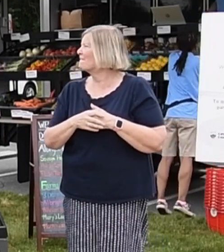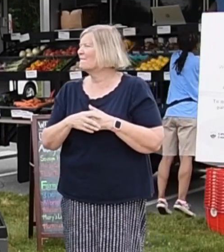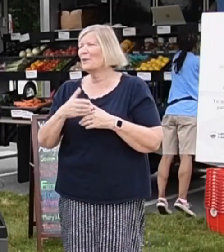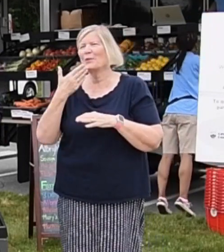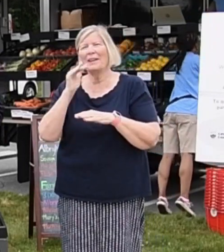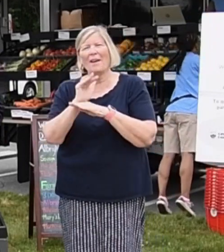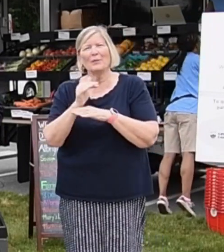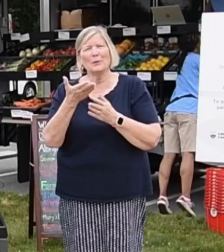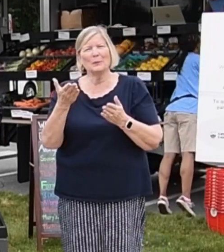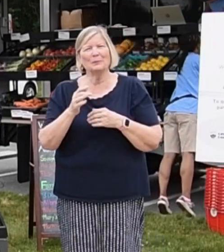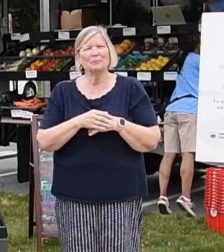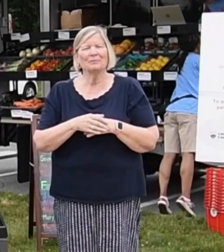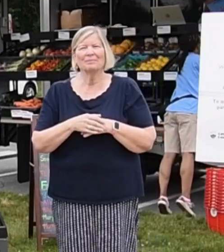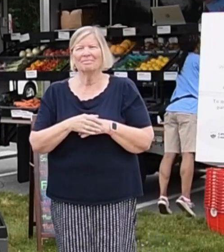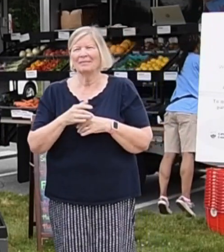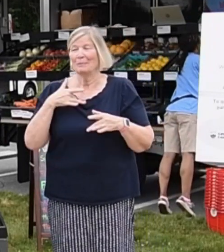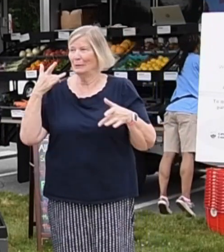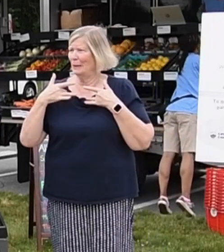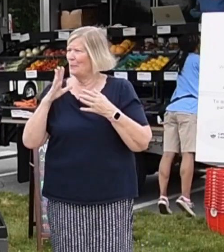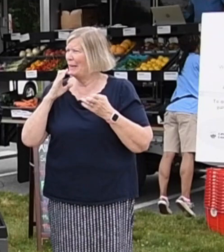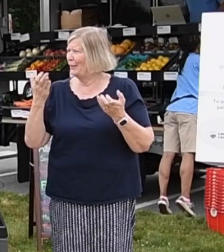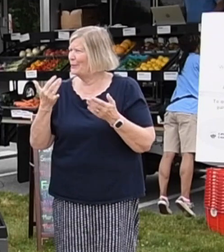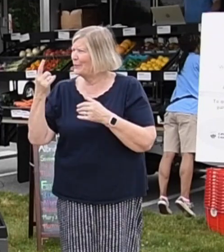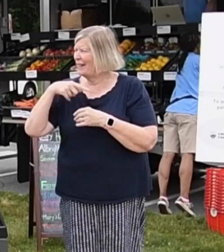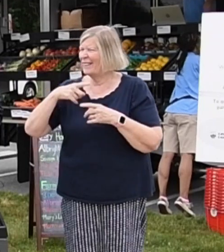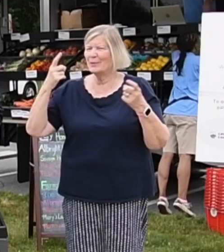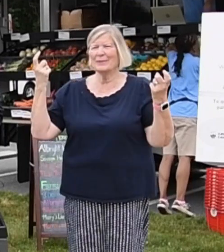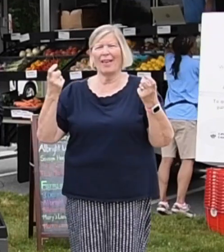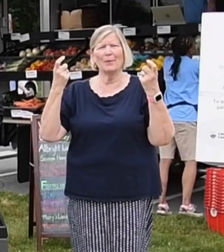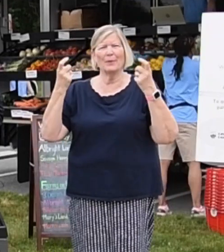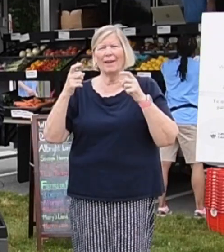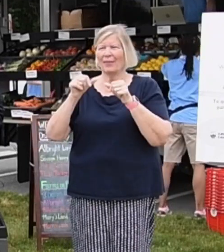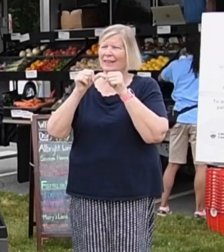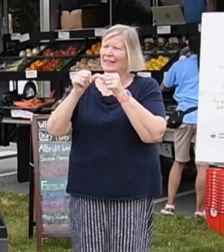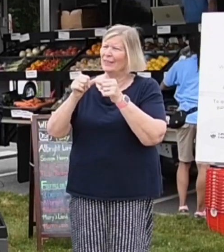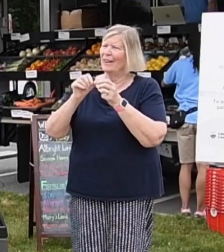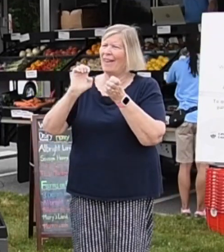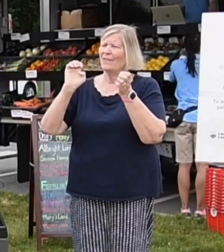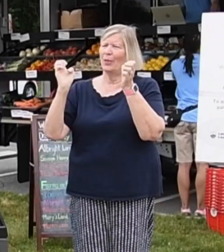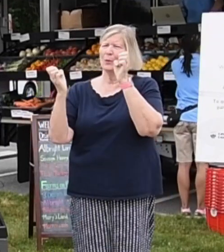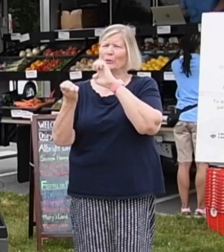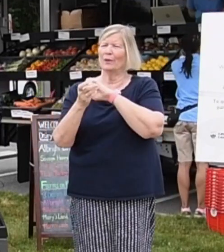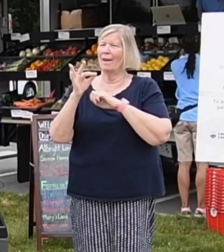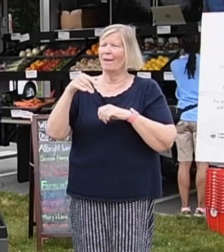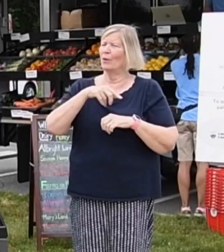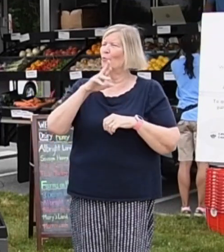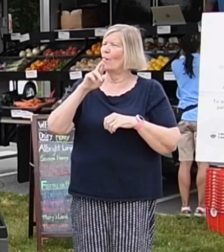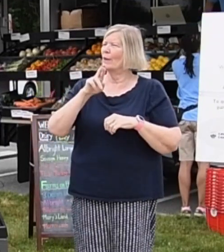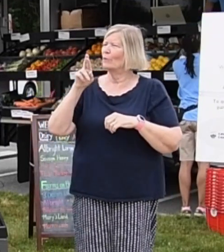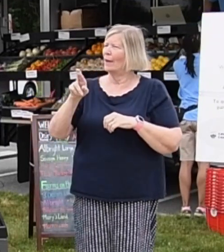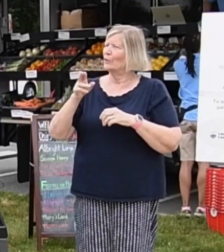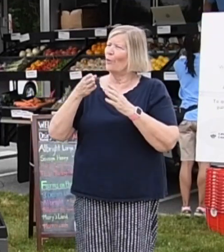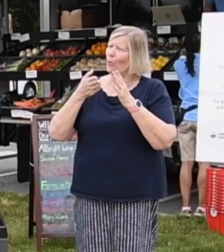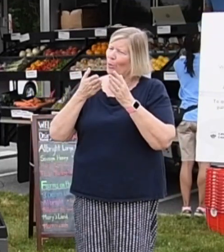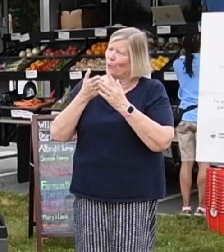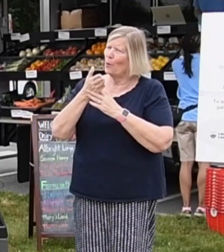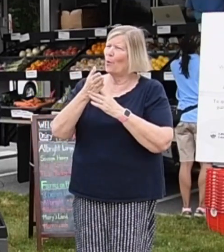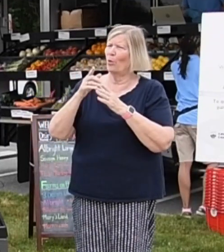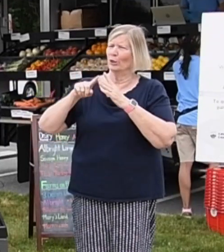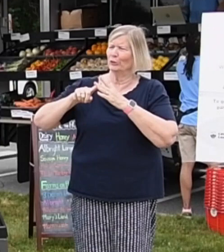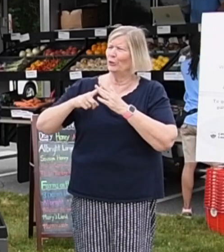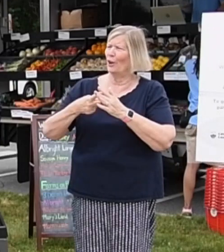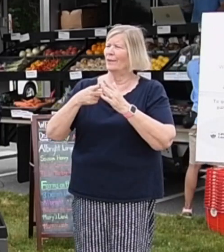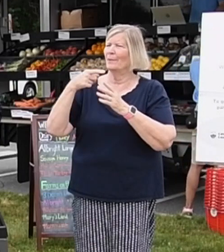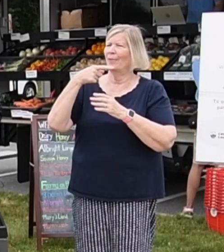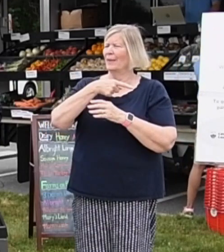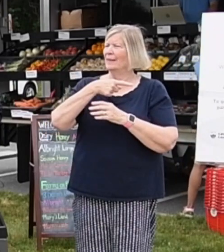Good afternoon. I'm so excited to be here today to celebrate the continued evolution of Roving Radish through the launch of this mobile